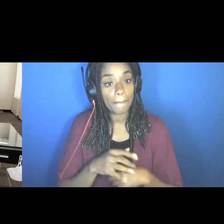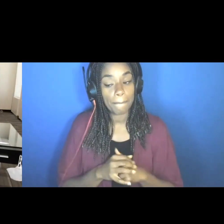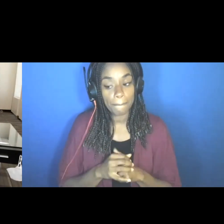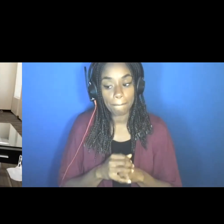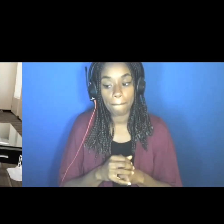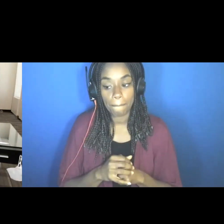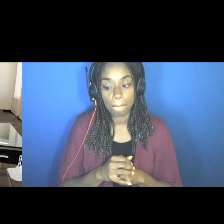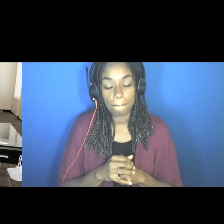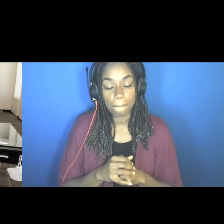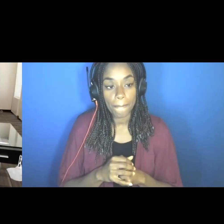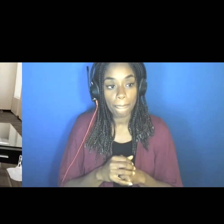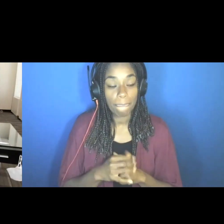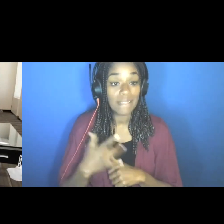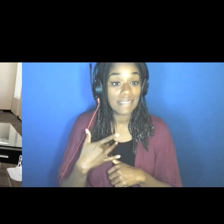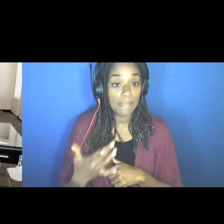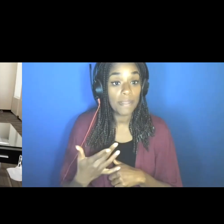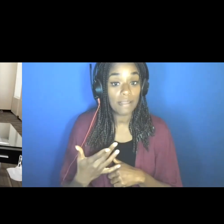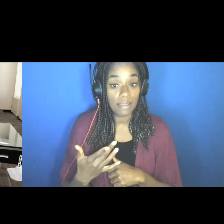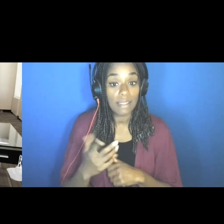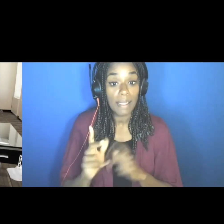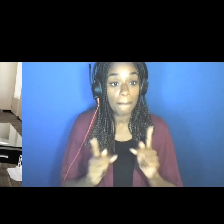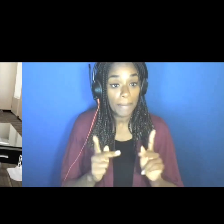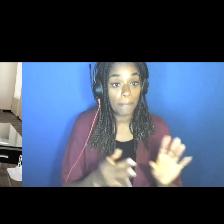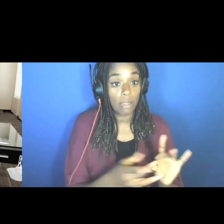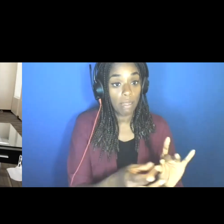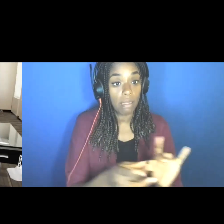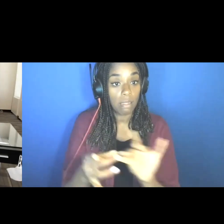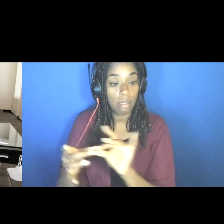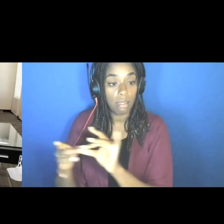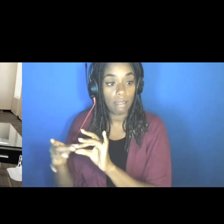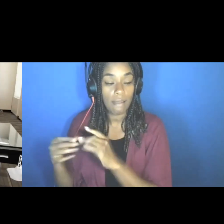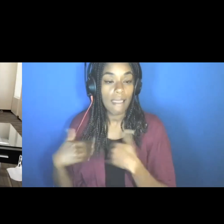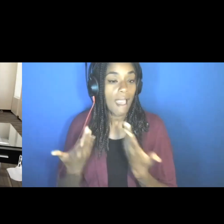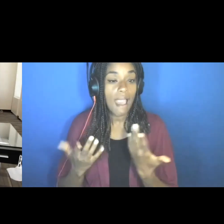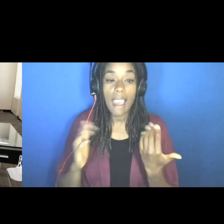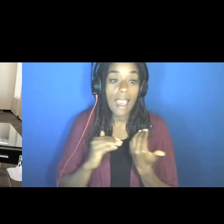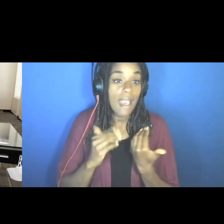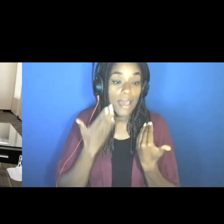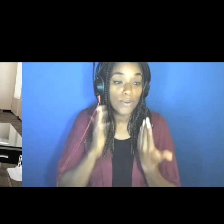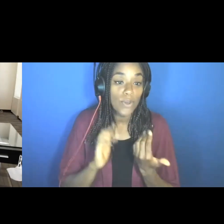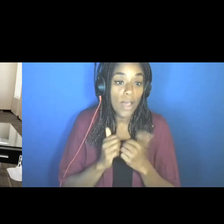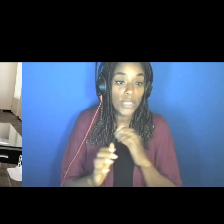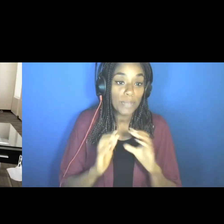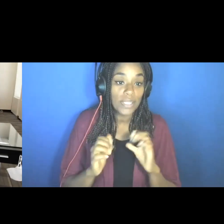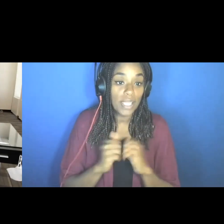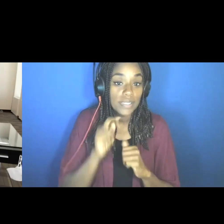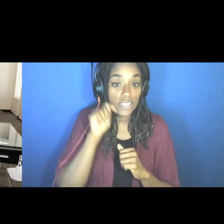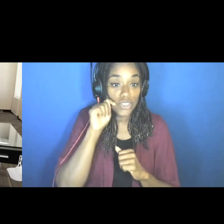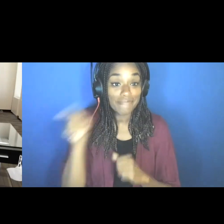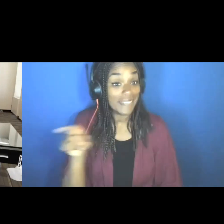And often word of mouth, I don't know how we communicate with teenagers. Social